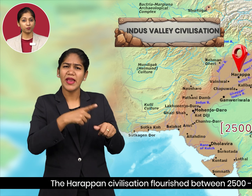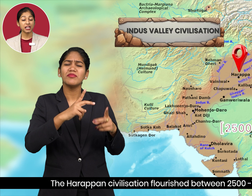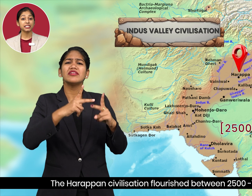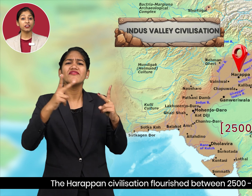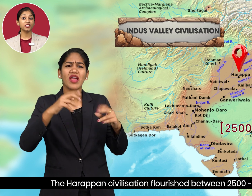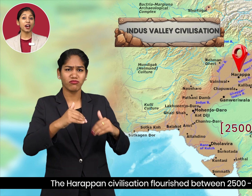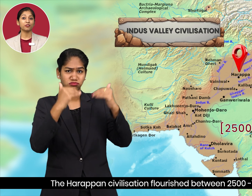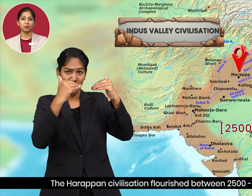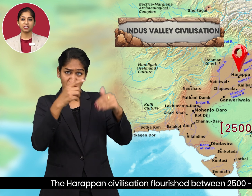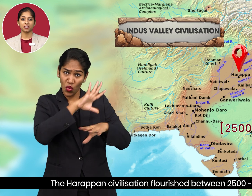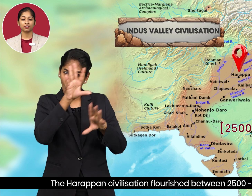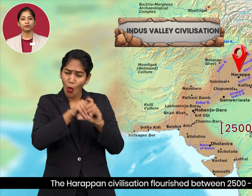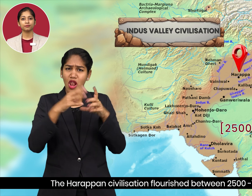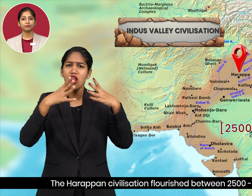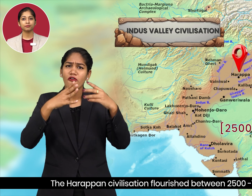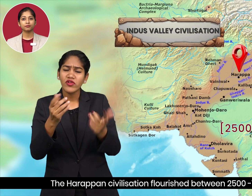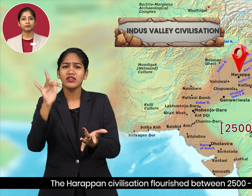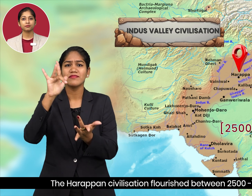2500 to 1700 BC.